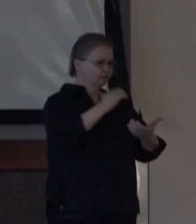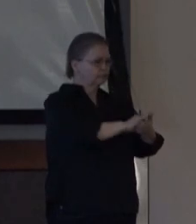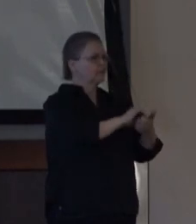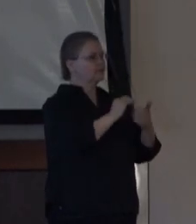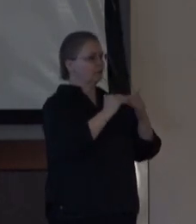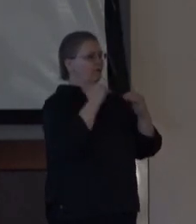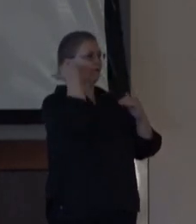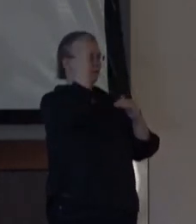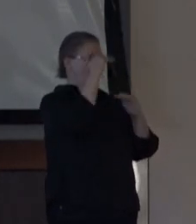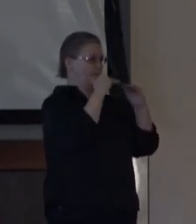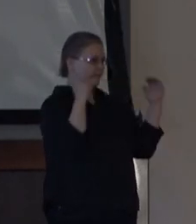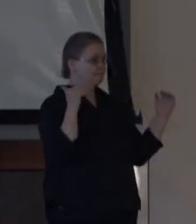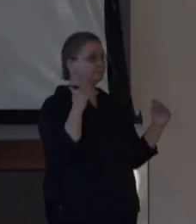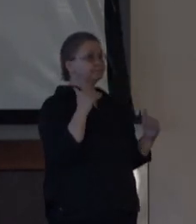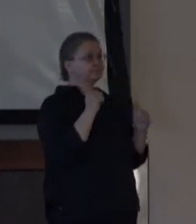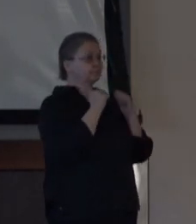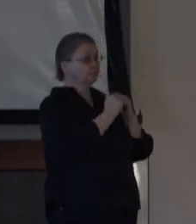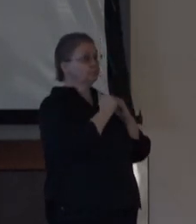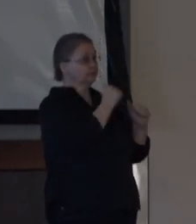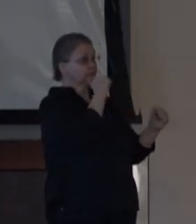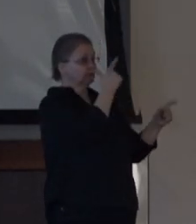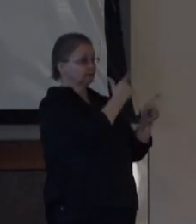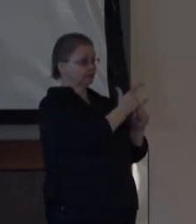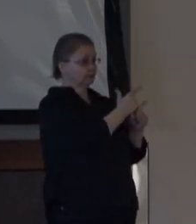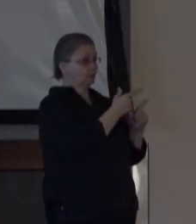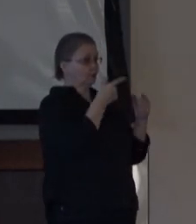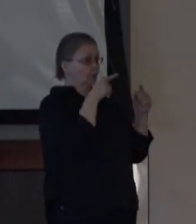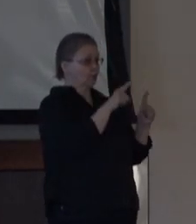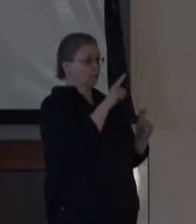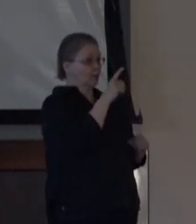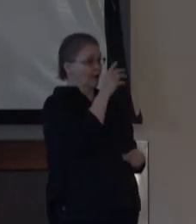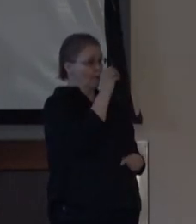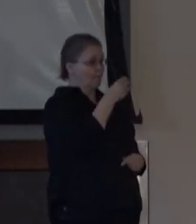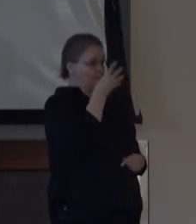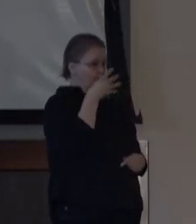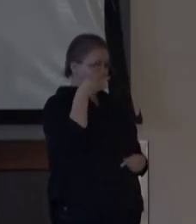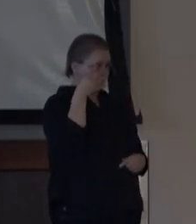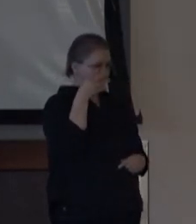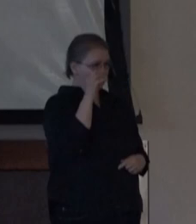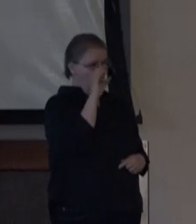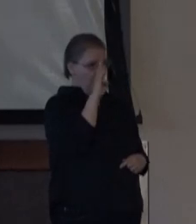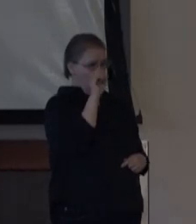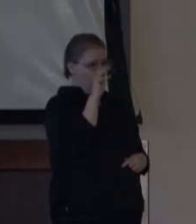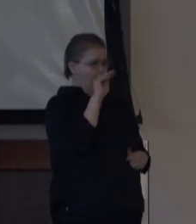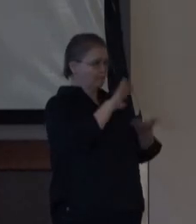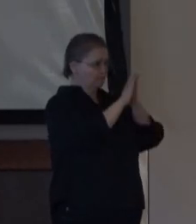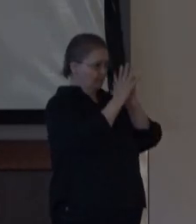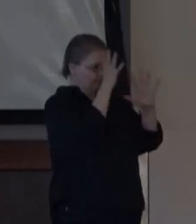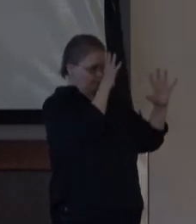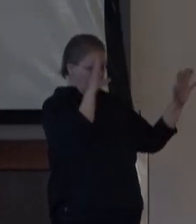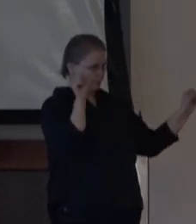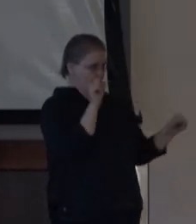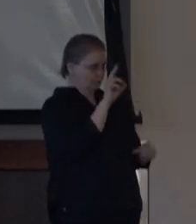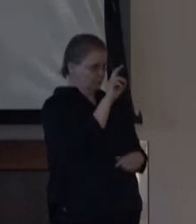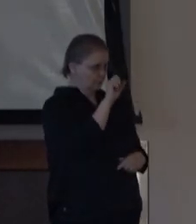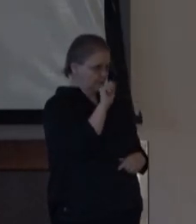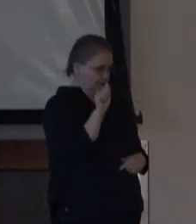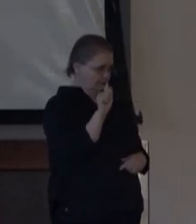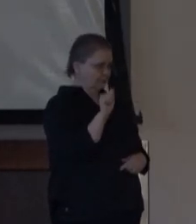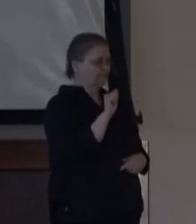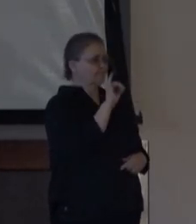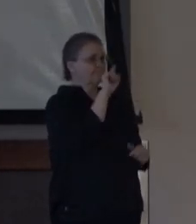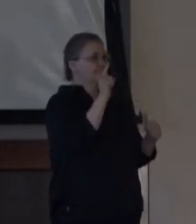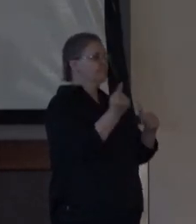another level. I was with my sister the night that Barack Obama became president of the United States, and that